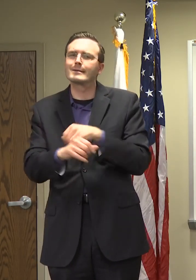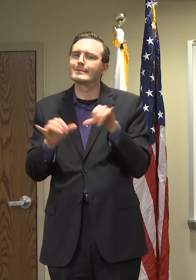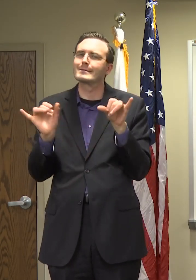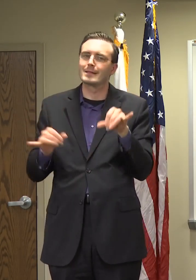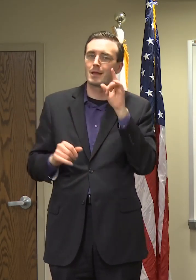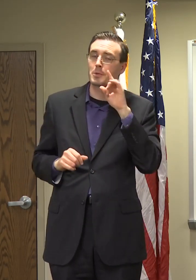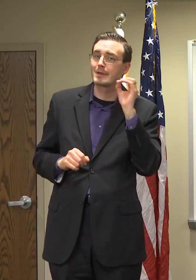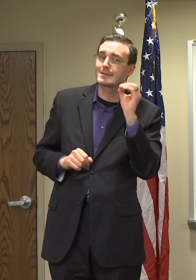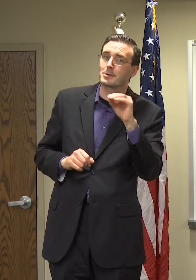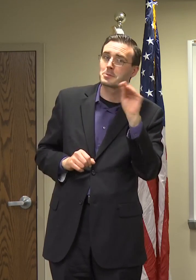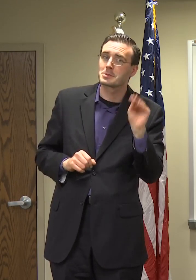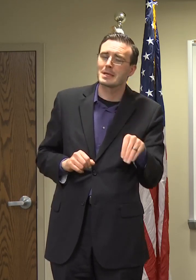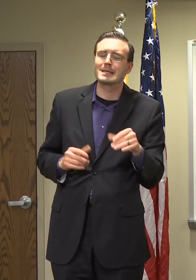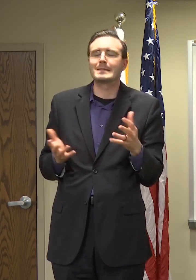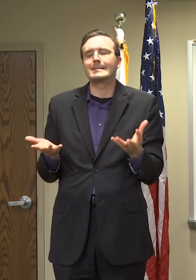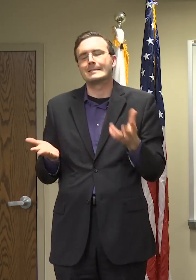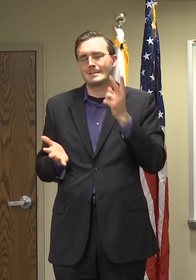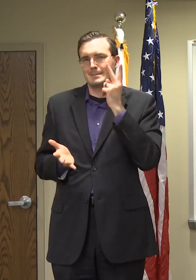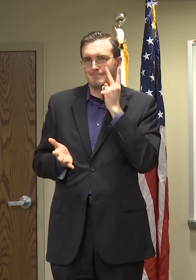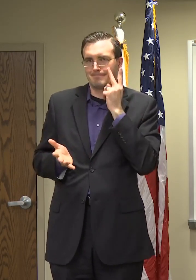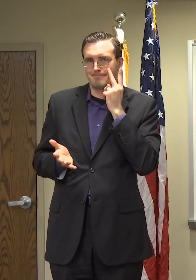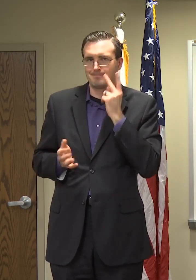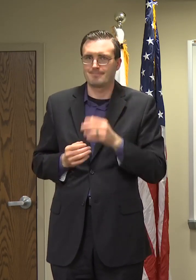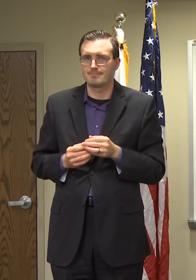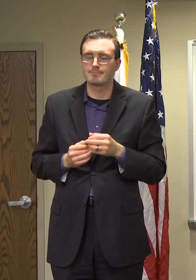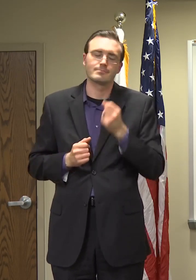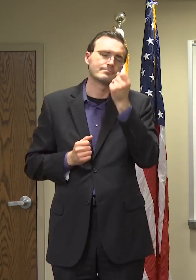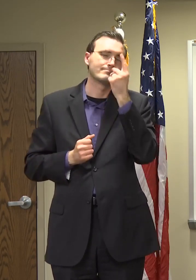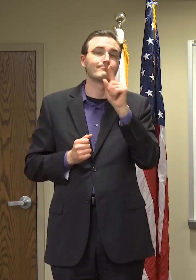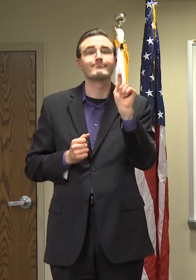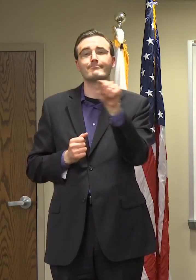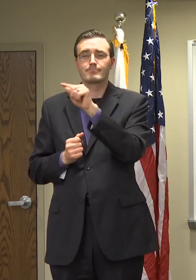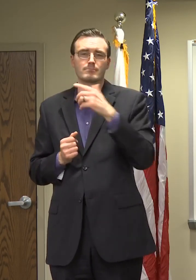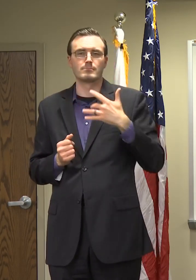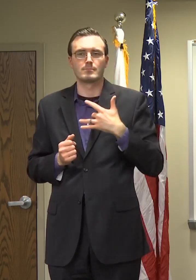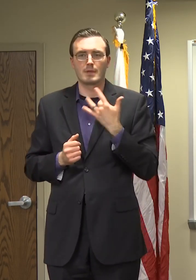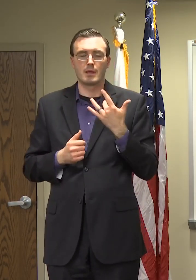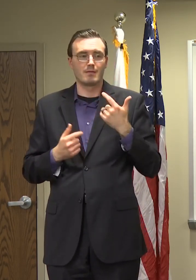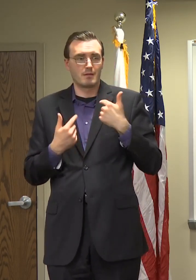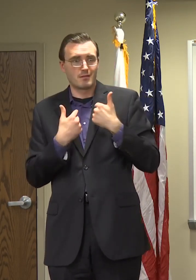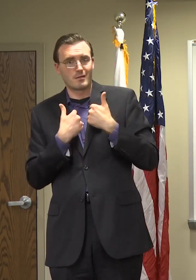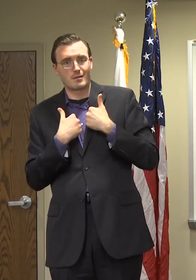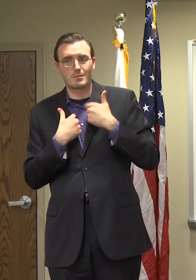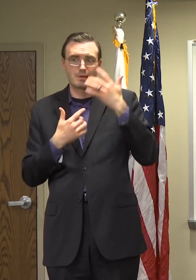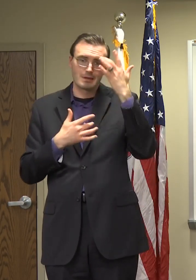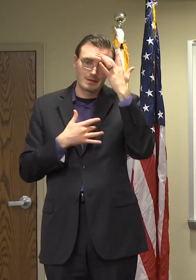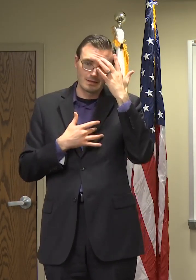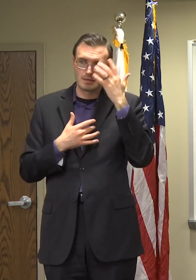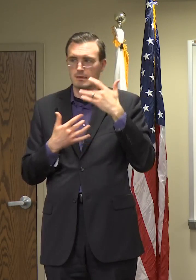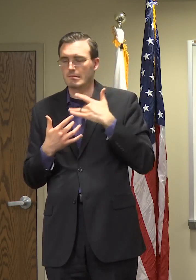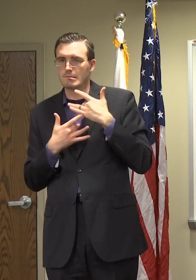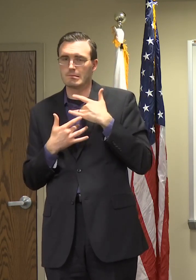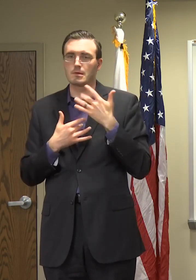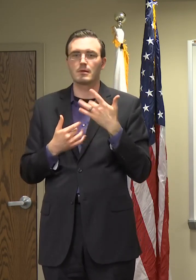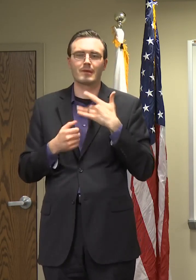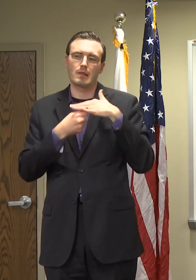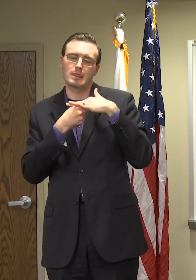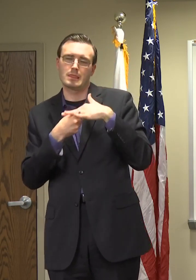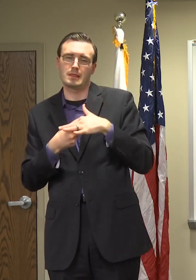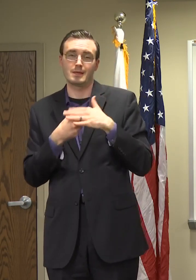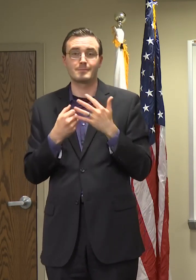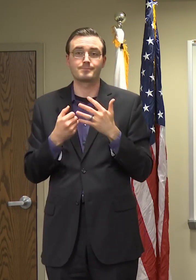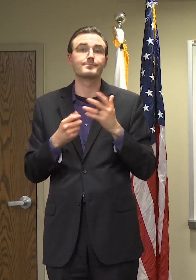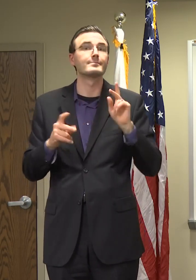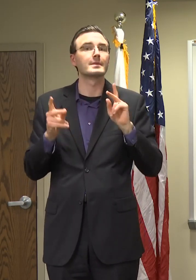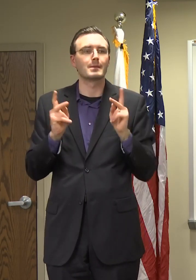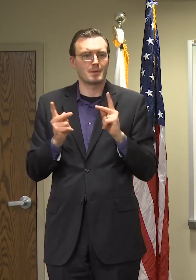I understand that people are quarantine weary at this point, that people are angsting to get out, that they want to return to life as normal as